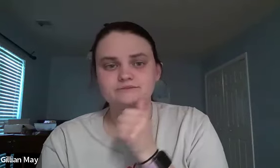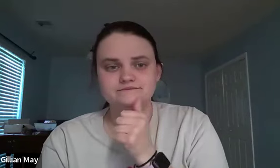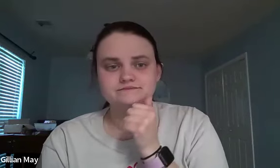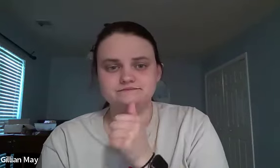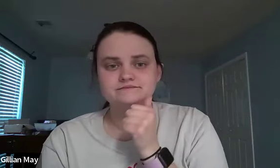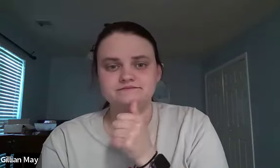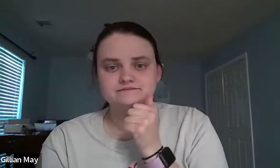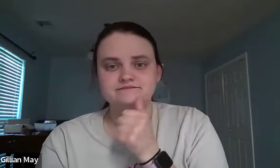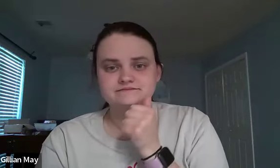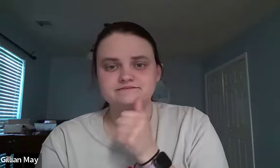Girl.